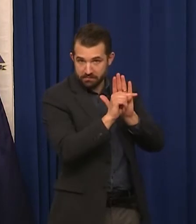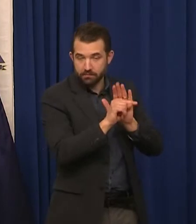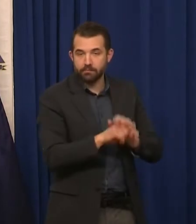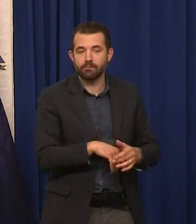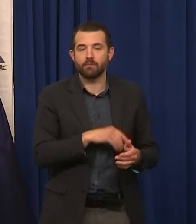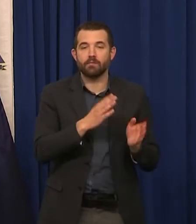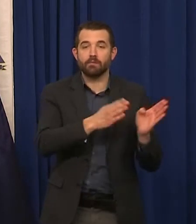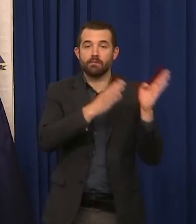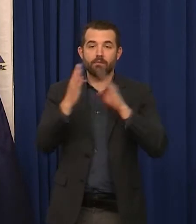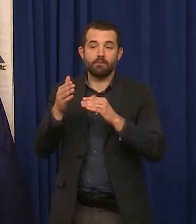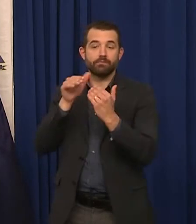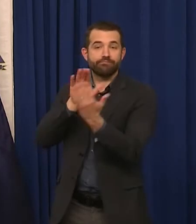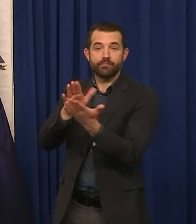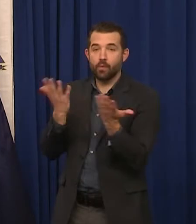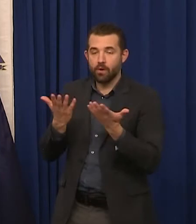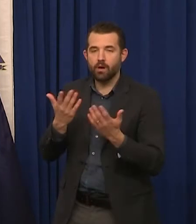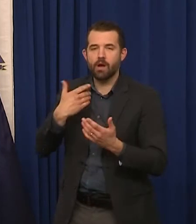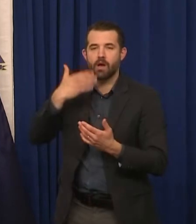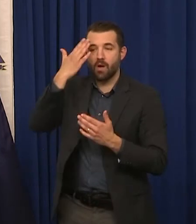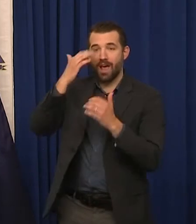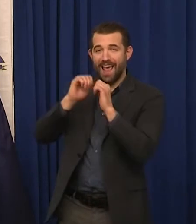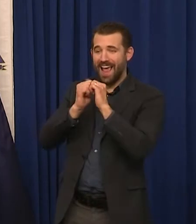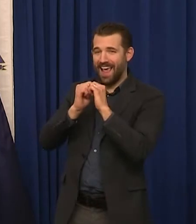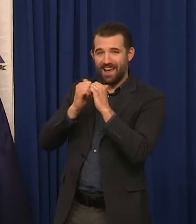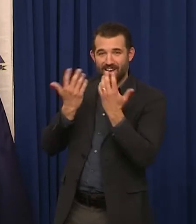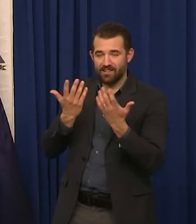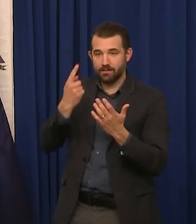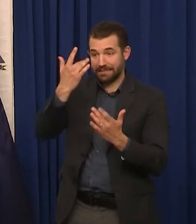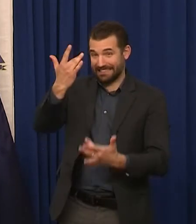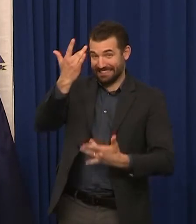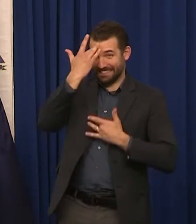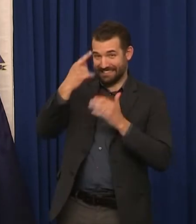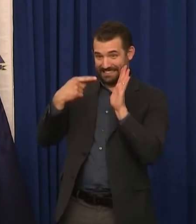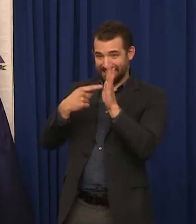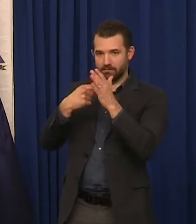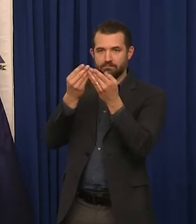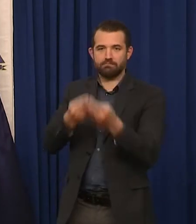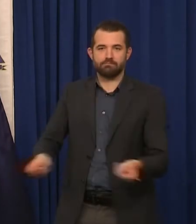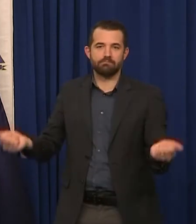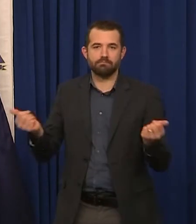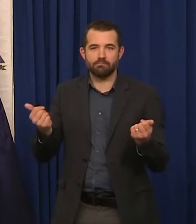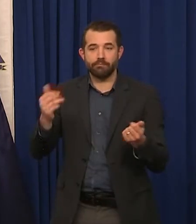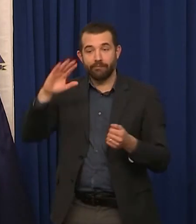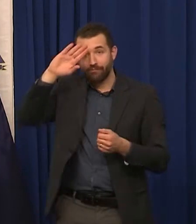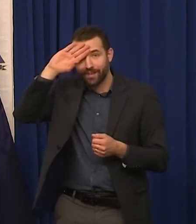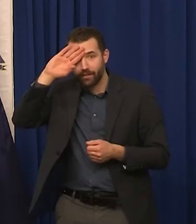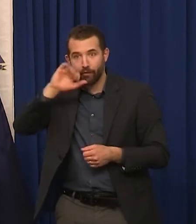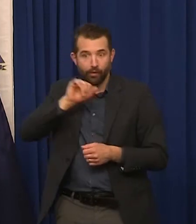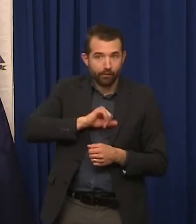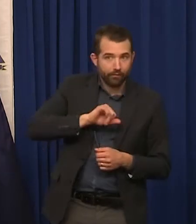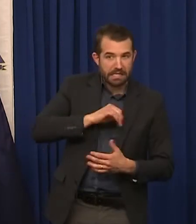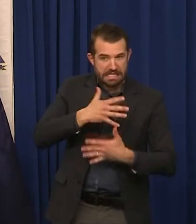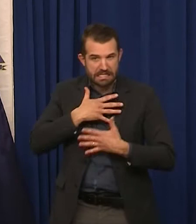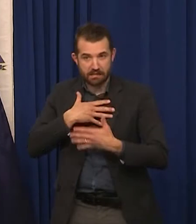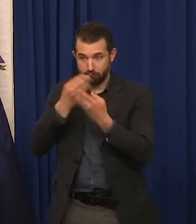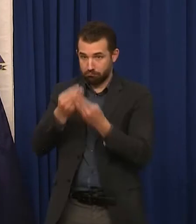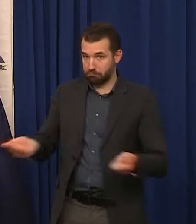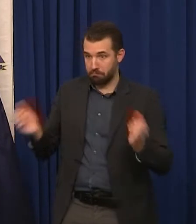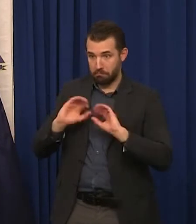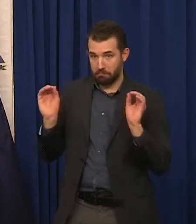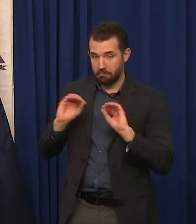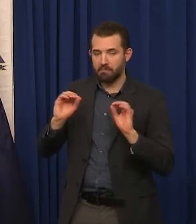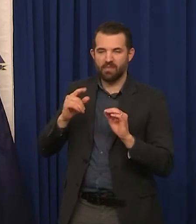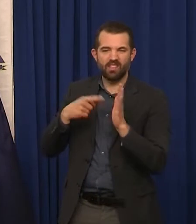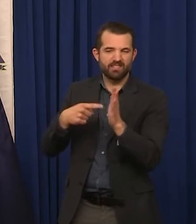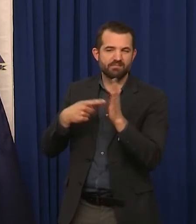is through resolution of their symptoms. And it requires a couple of things to happen, but in short, your symptoms have to